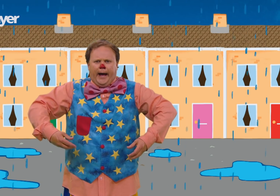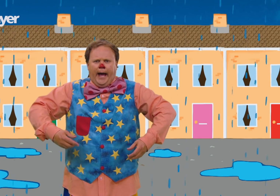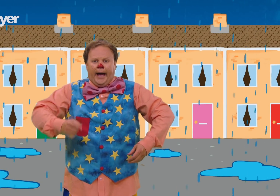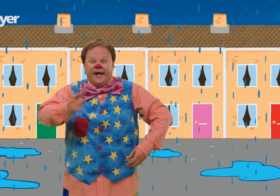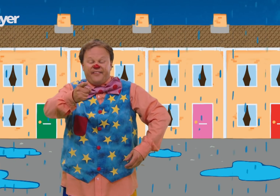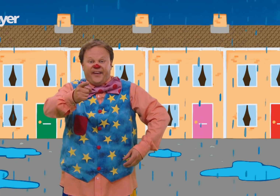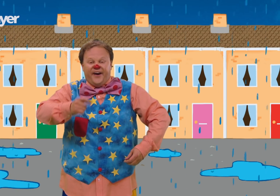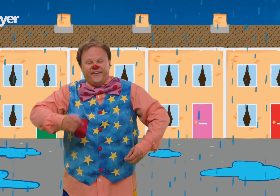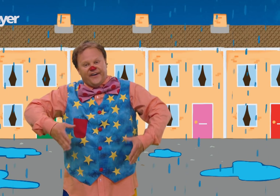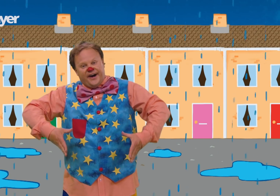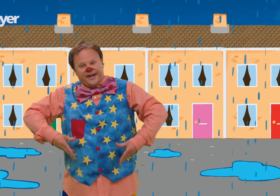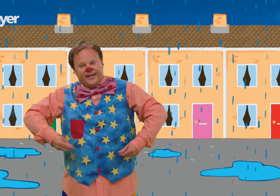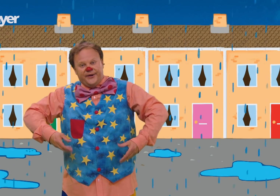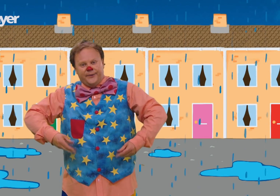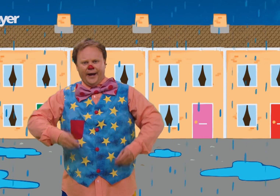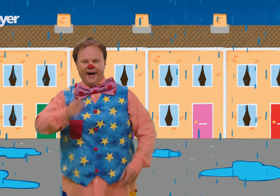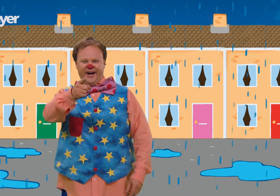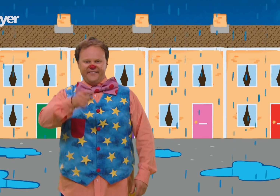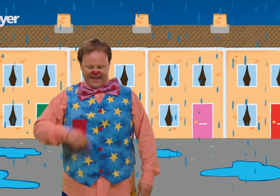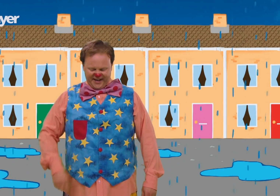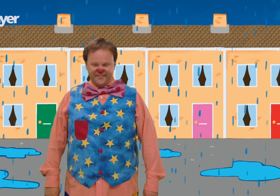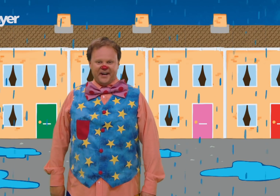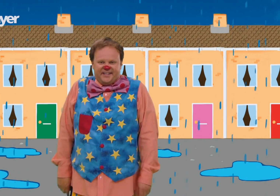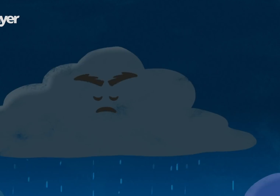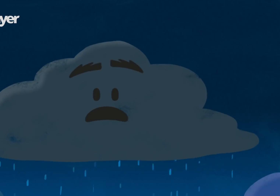Ah! So are you. Oh, no!